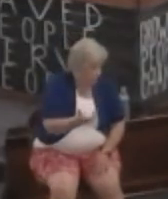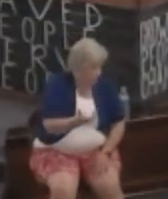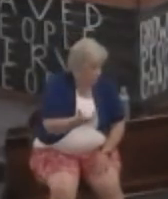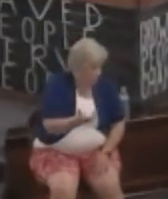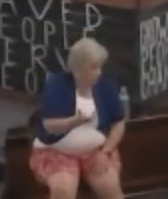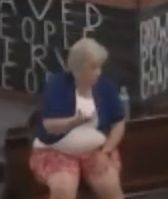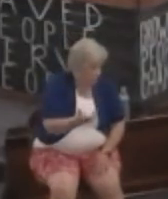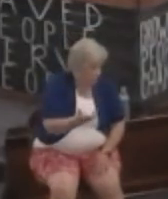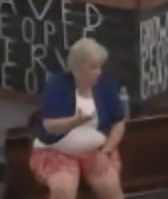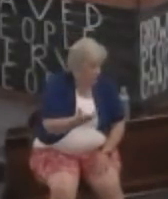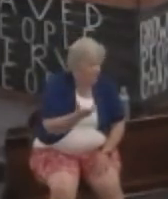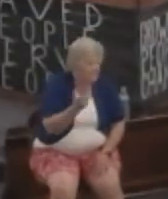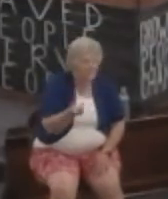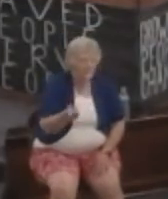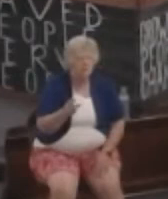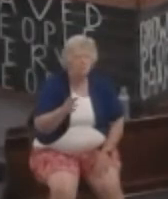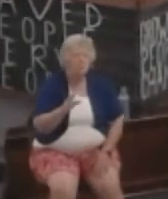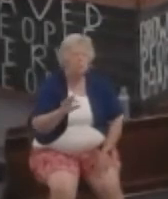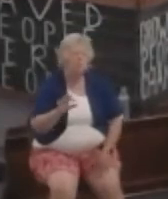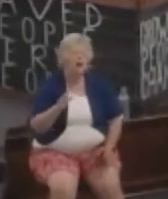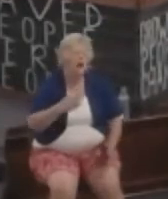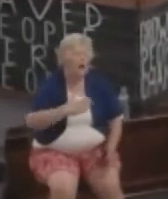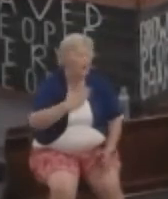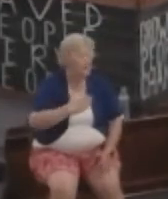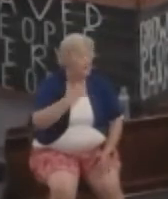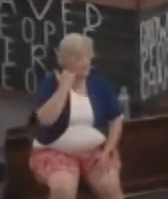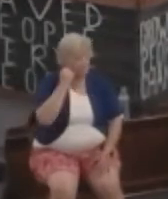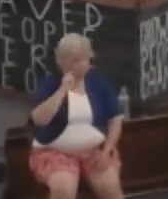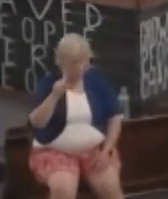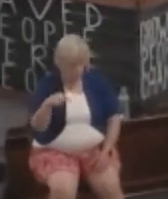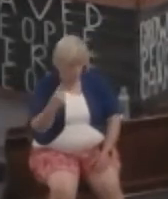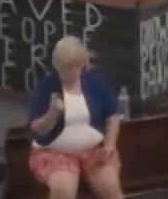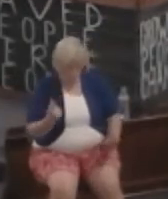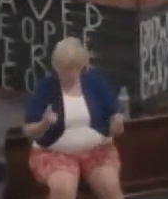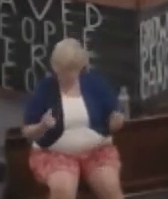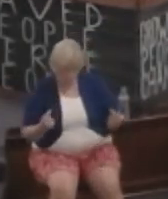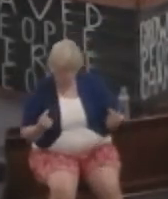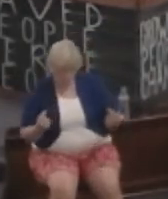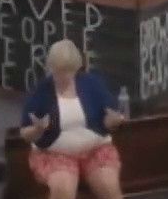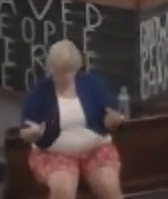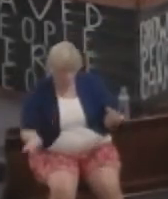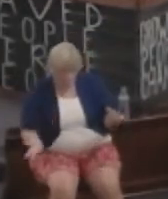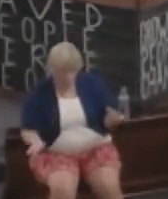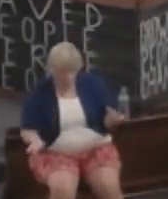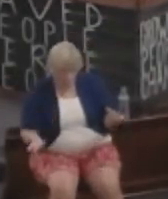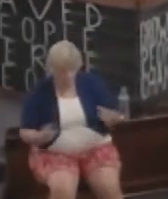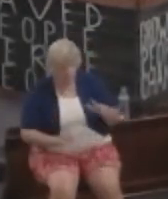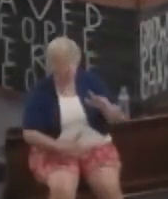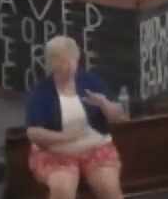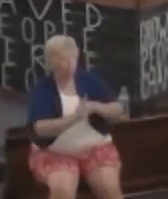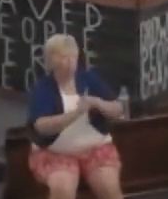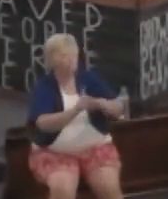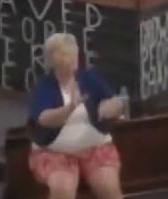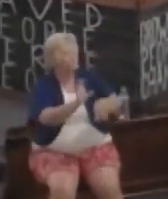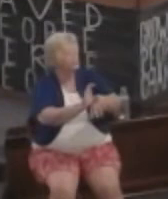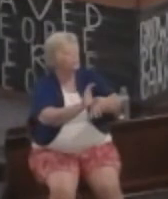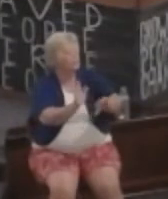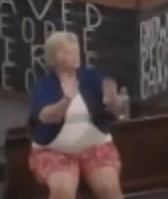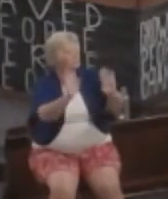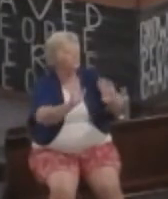Satan will be perfectly happy if all you do is to show up for church on Sunday.